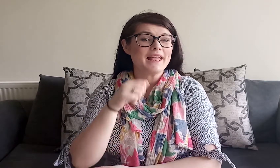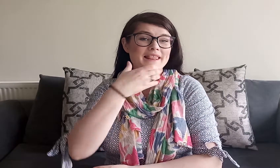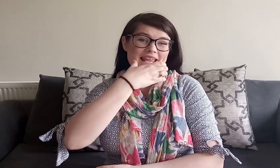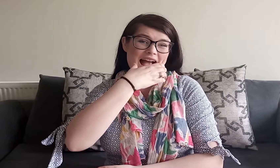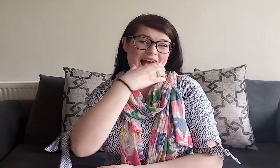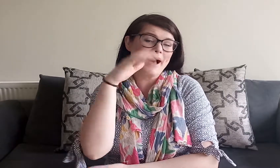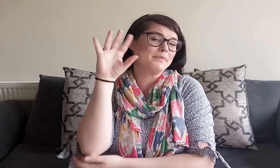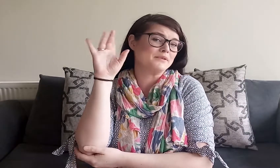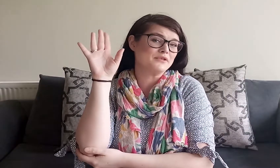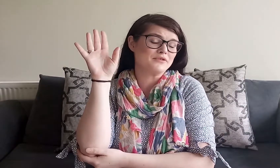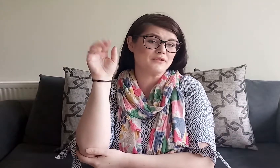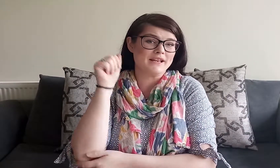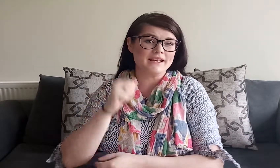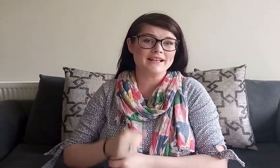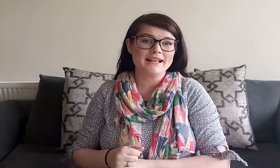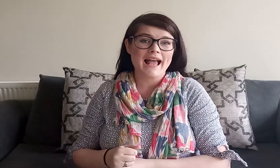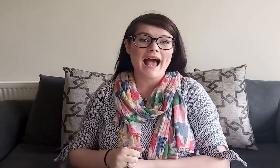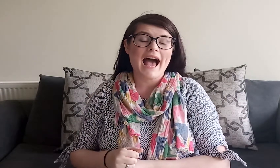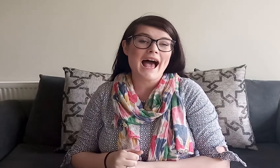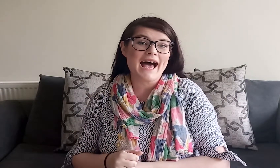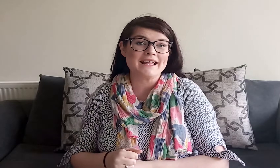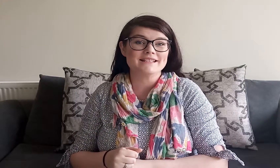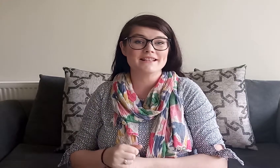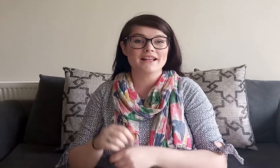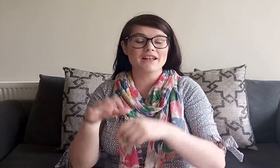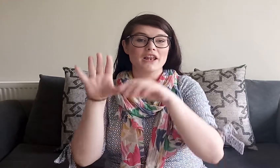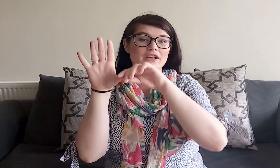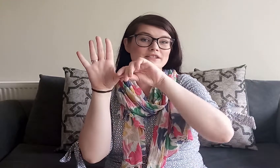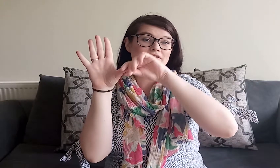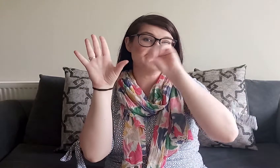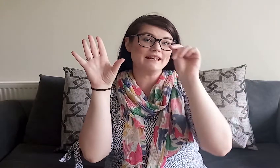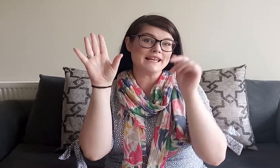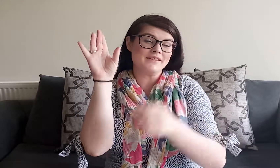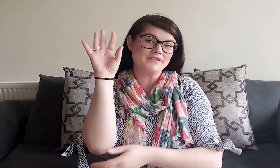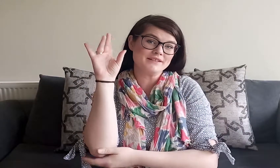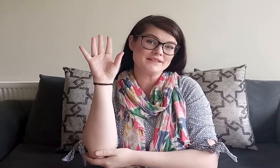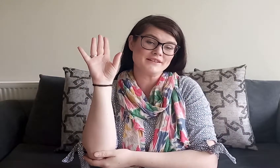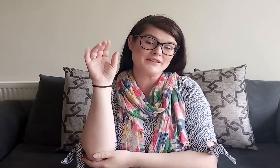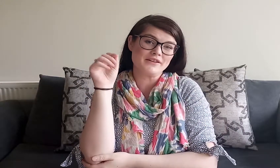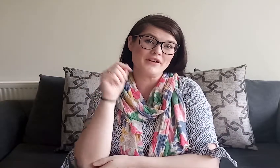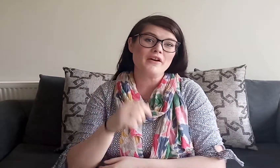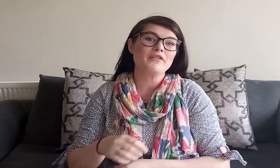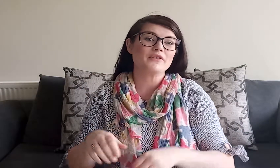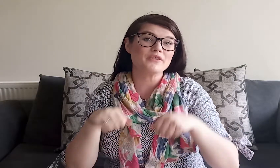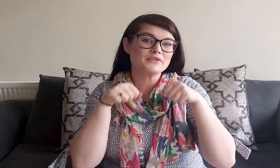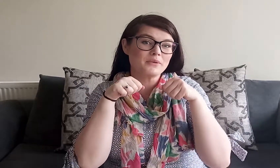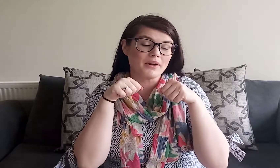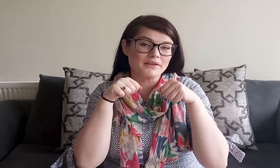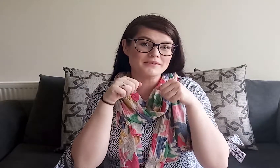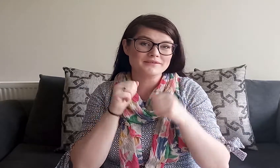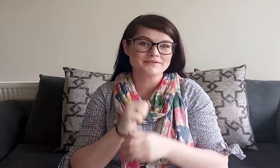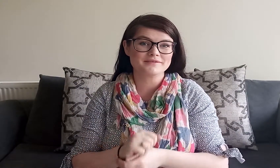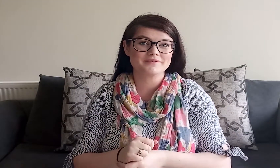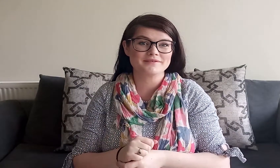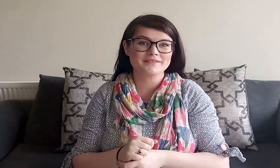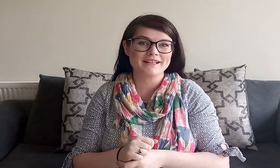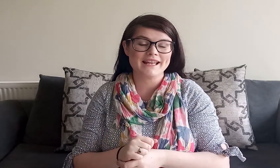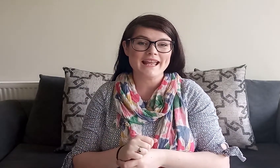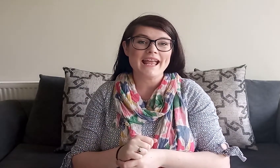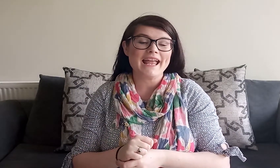The apple tree had lots of leaves for the squirrel. It